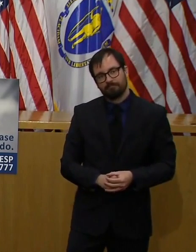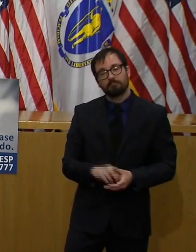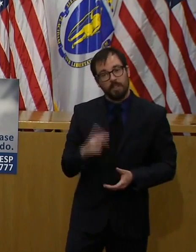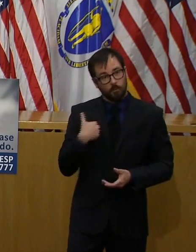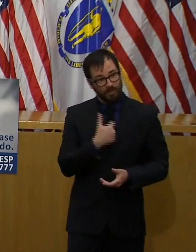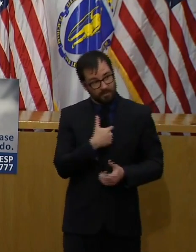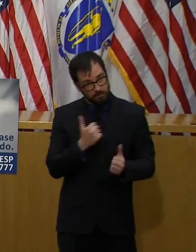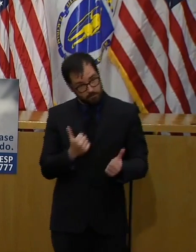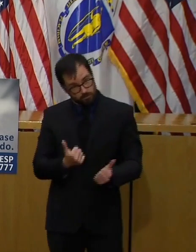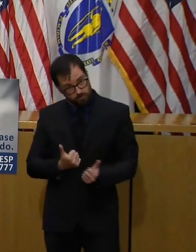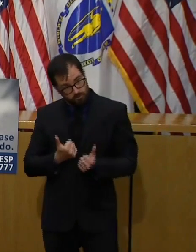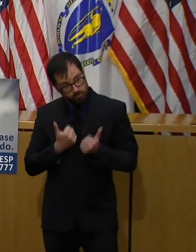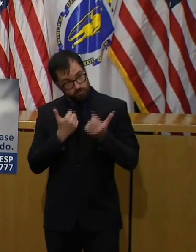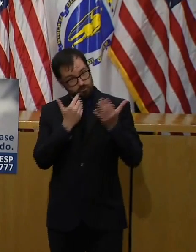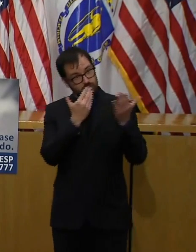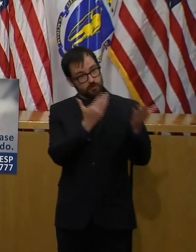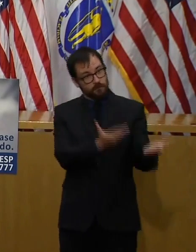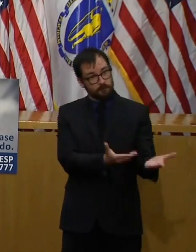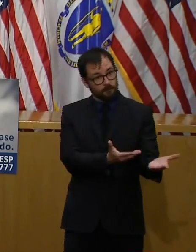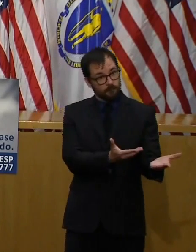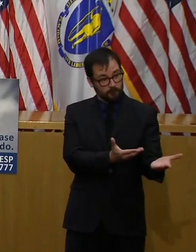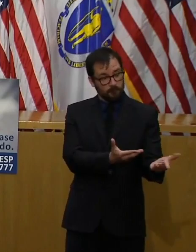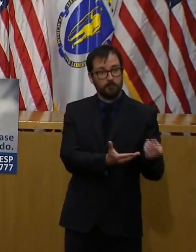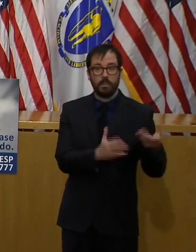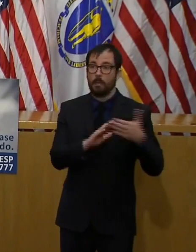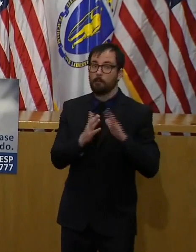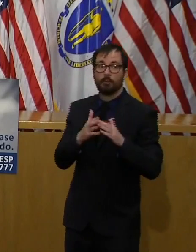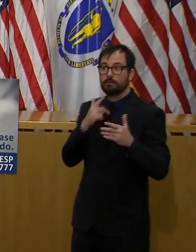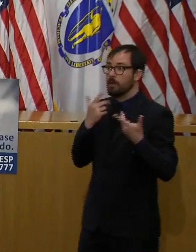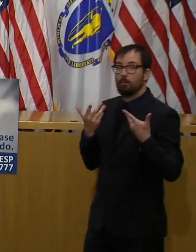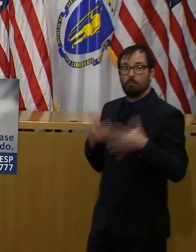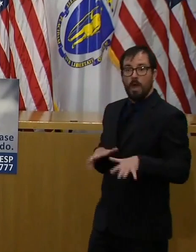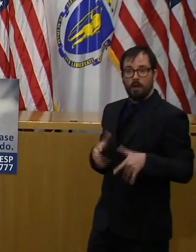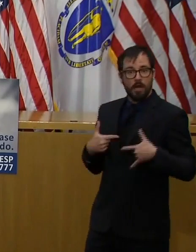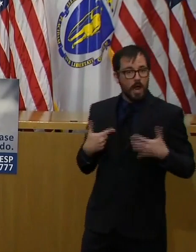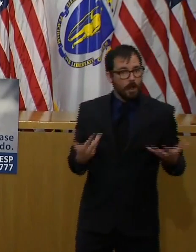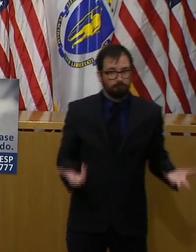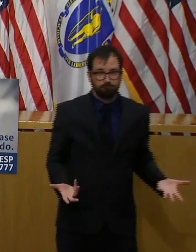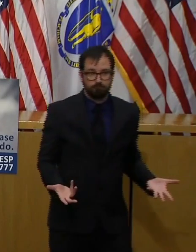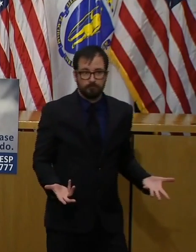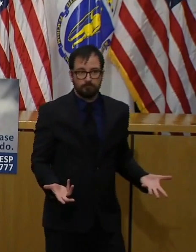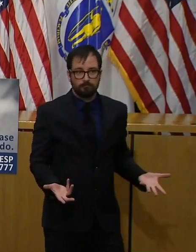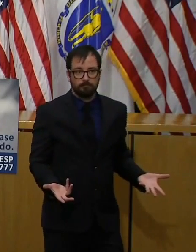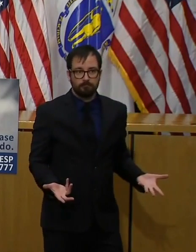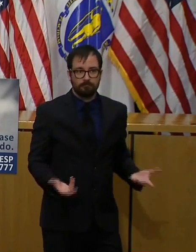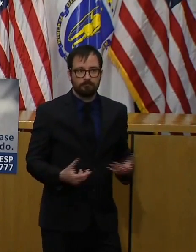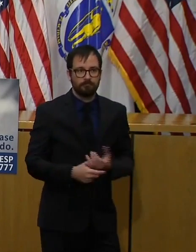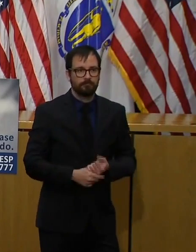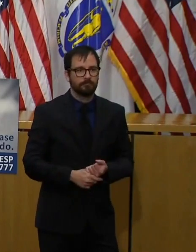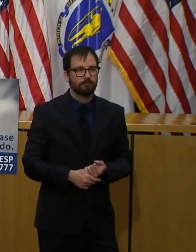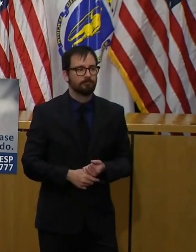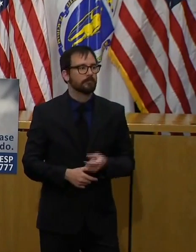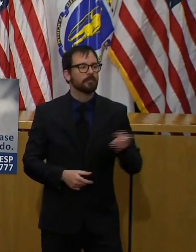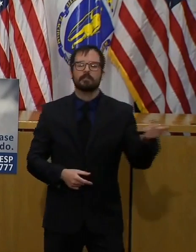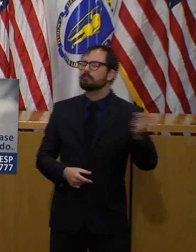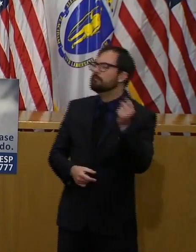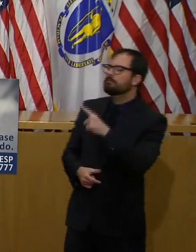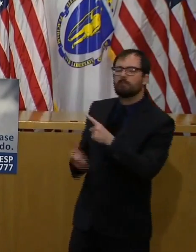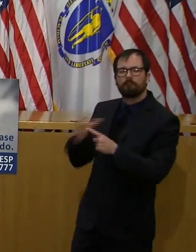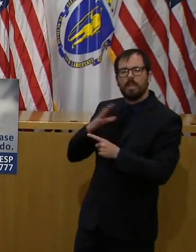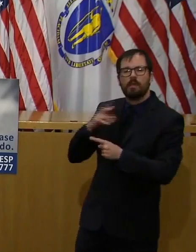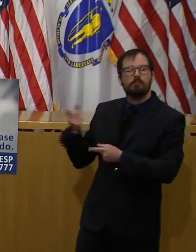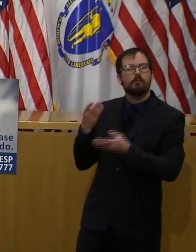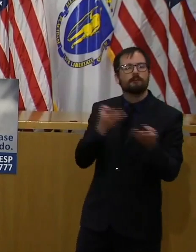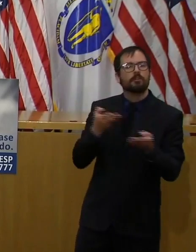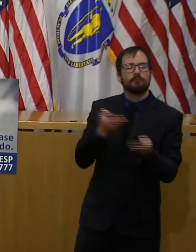it, we are not going to give it to them. What type of things did you guys offer to Chelsea? We offered them a variety of things. So I have a question for Secretary. Can I